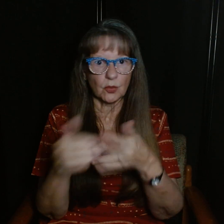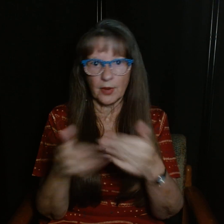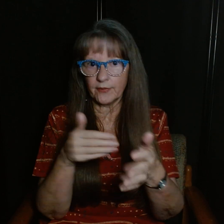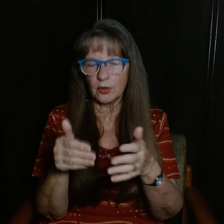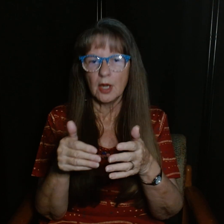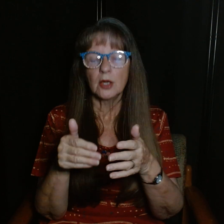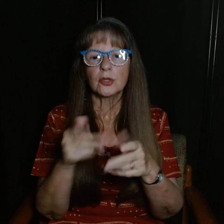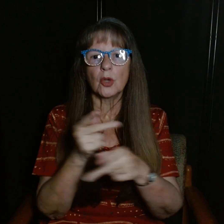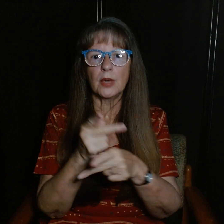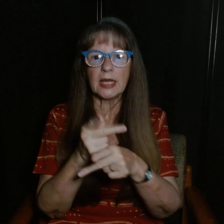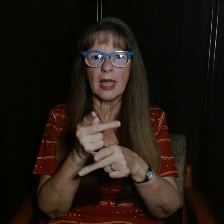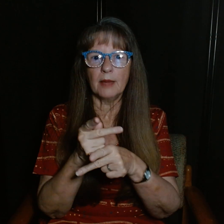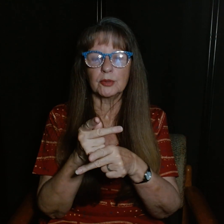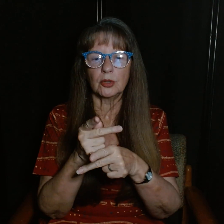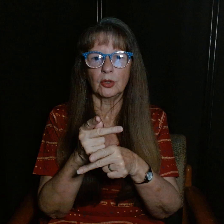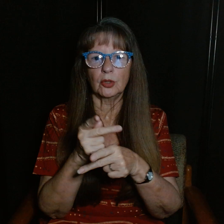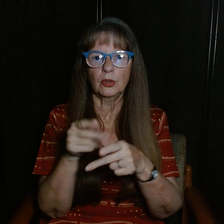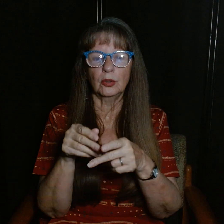whatever. So it kept her